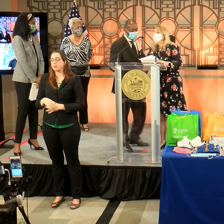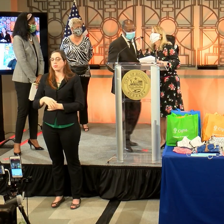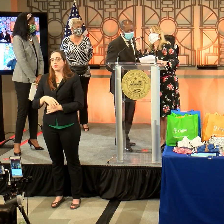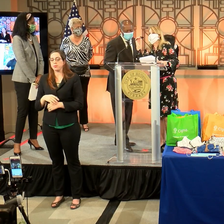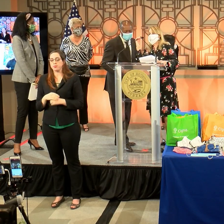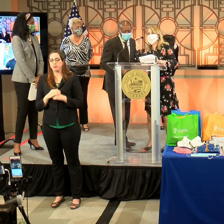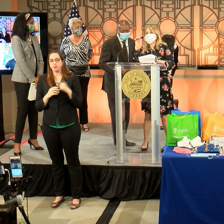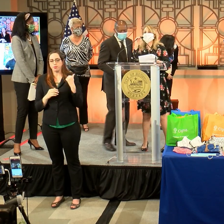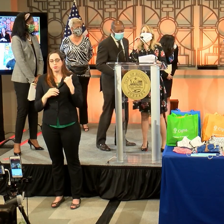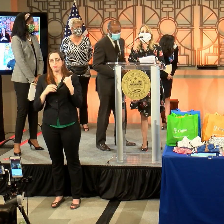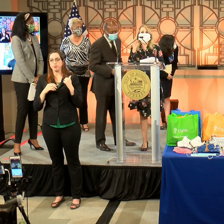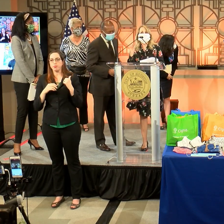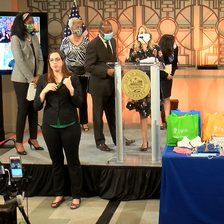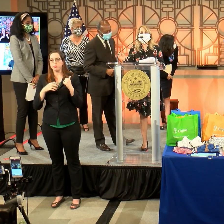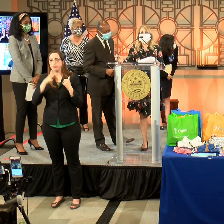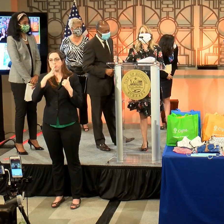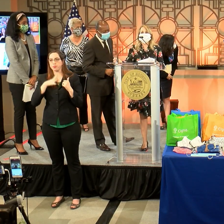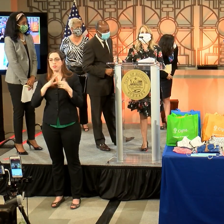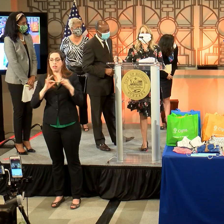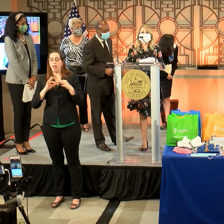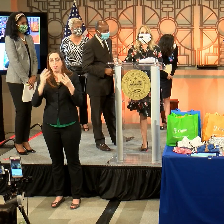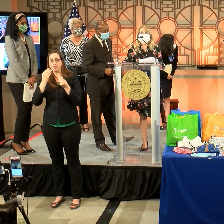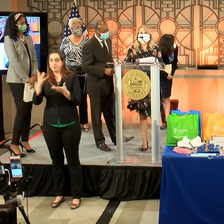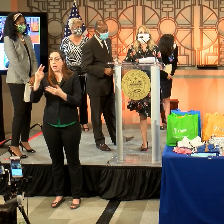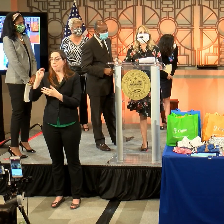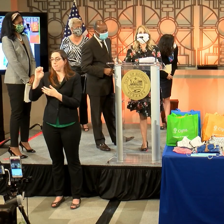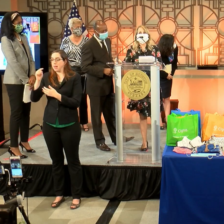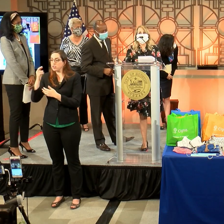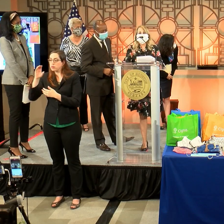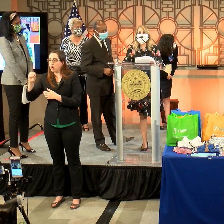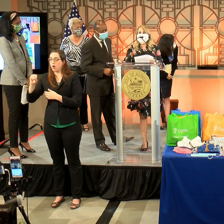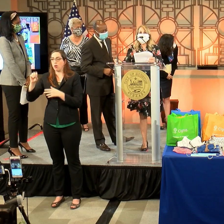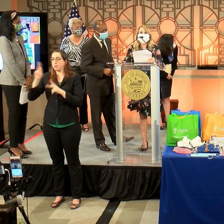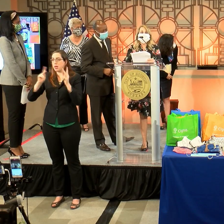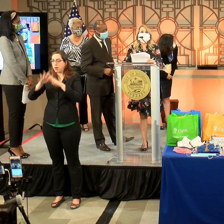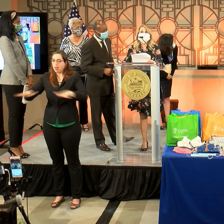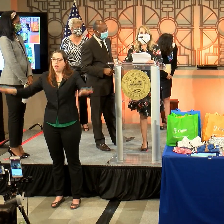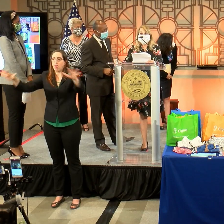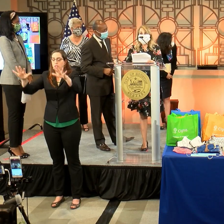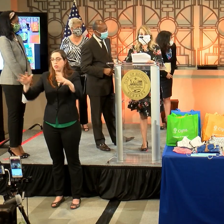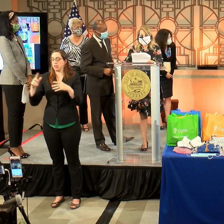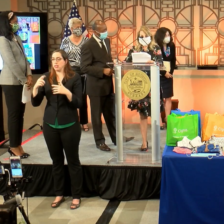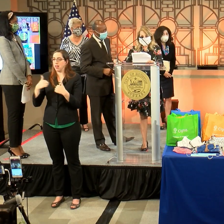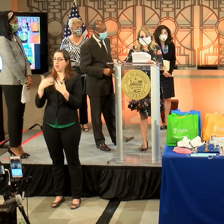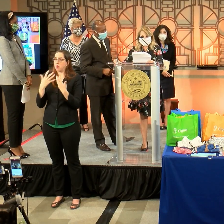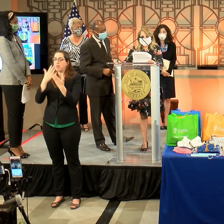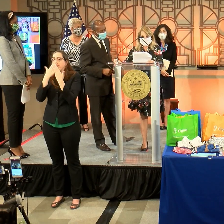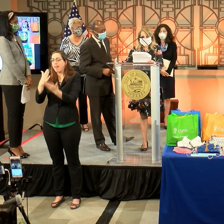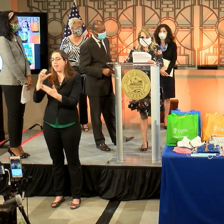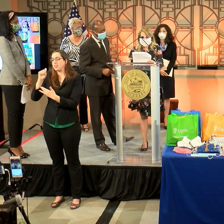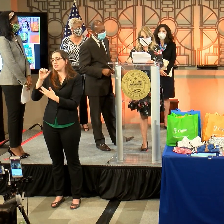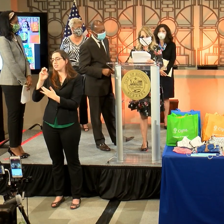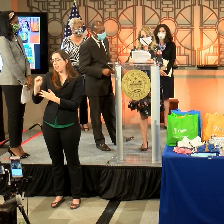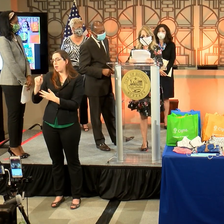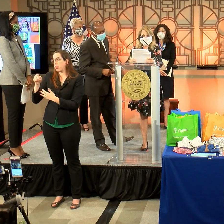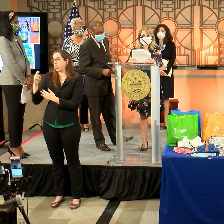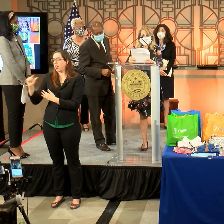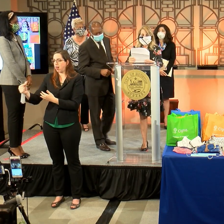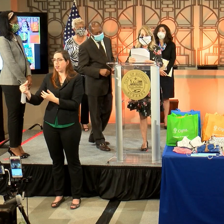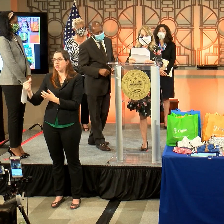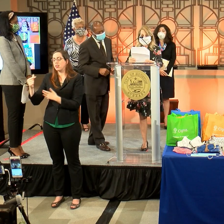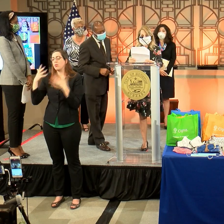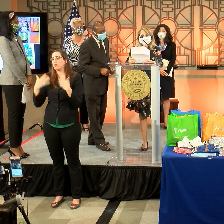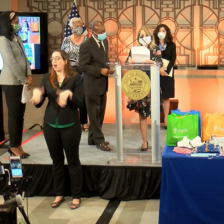And I just, on behalf of everyone at Metro and the public as well, I want to thank Slim Thug so very